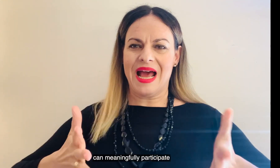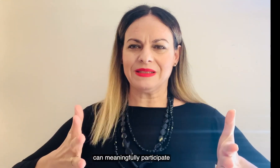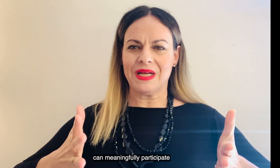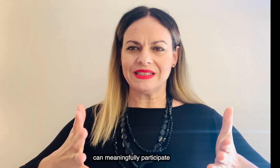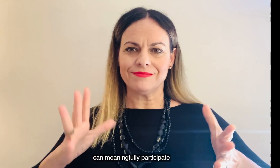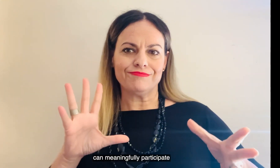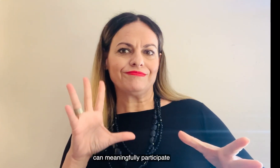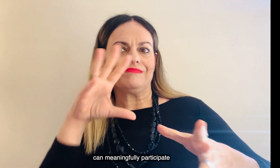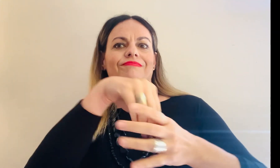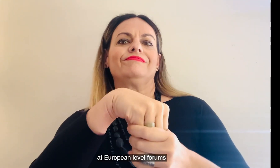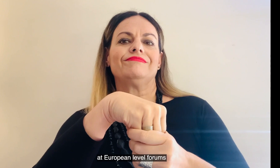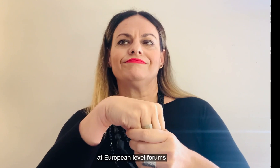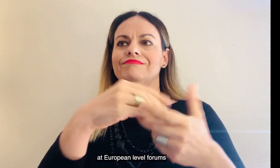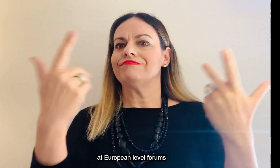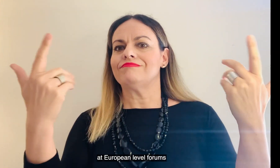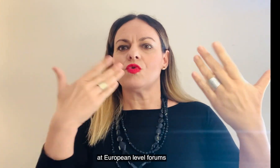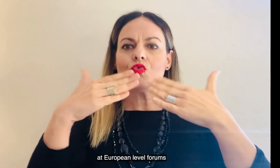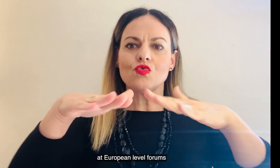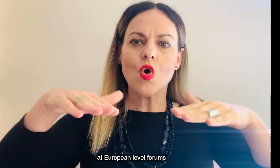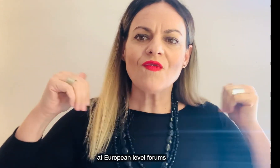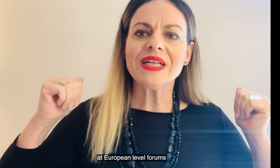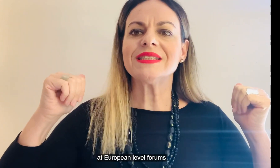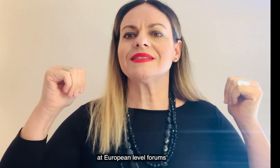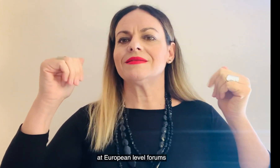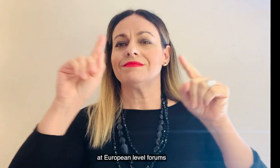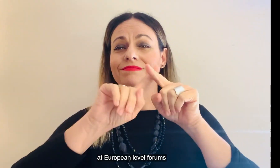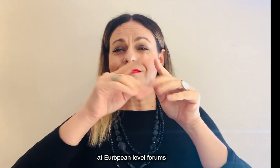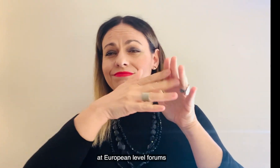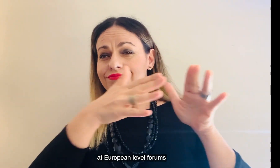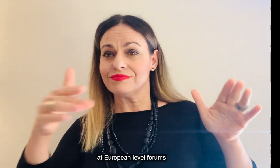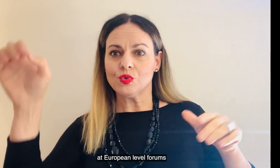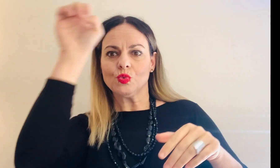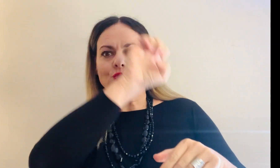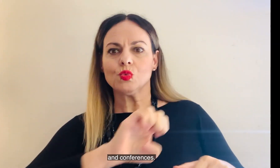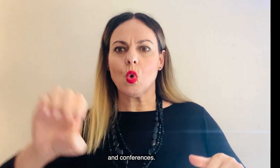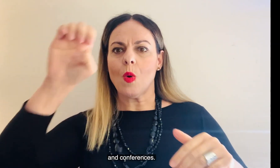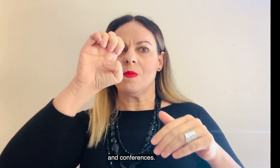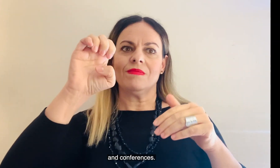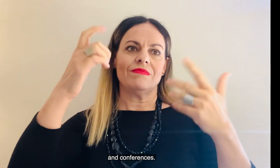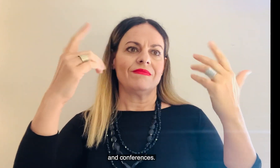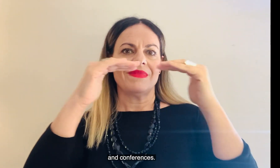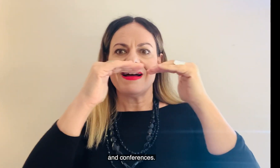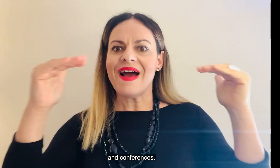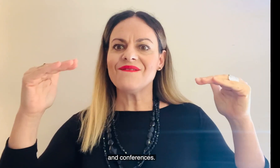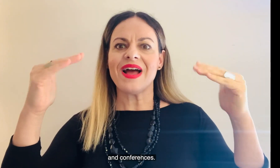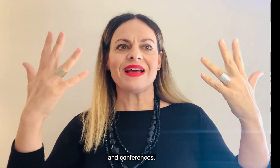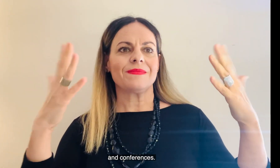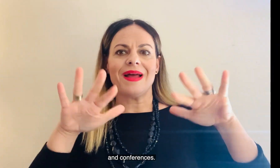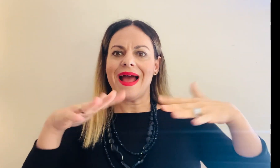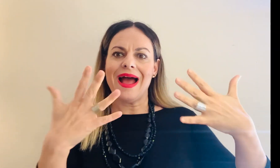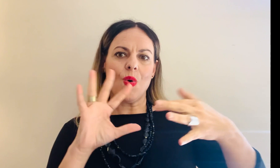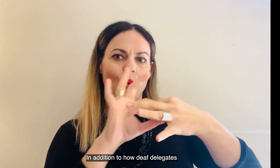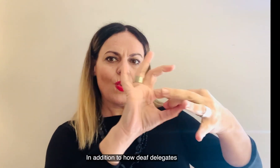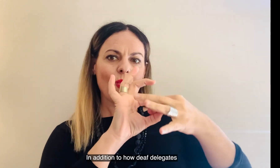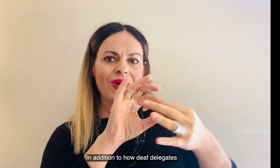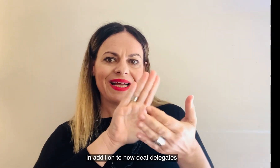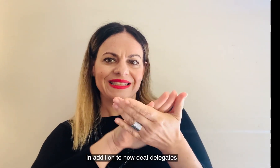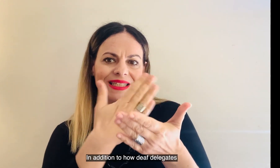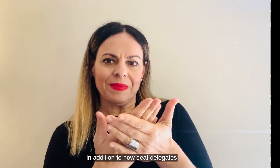participate at European level forums and conferences, in addition to